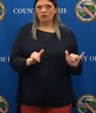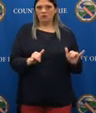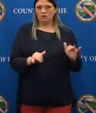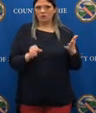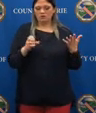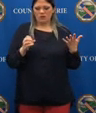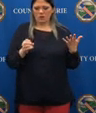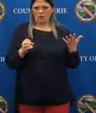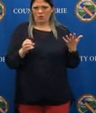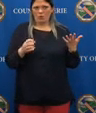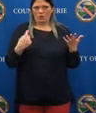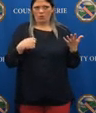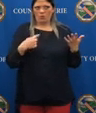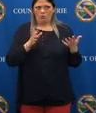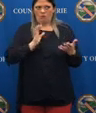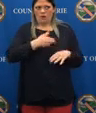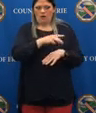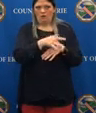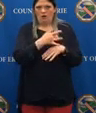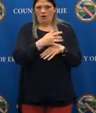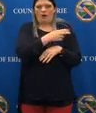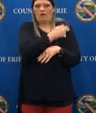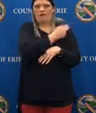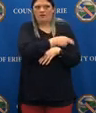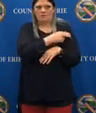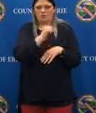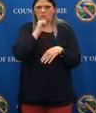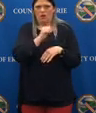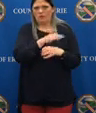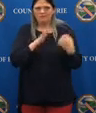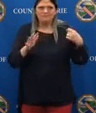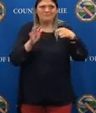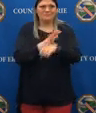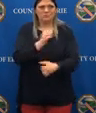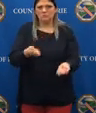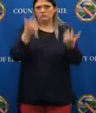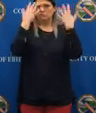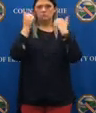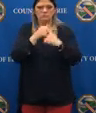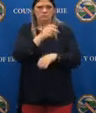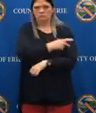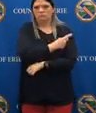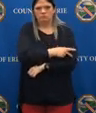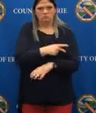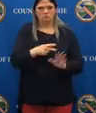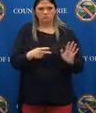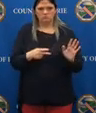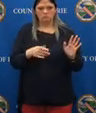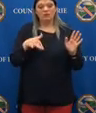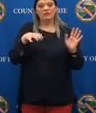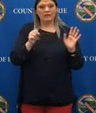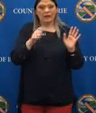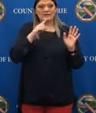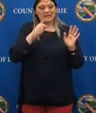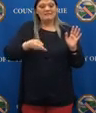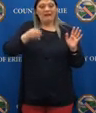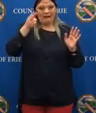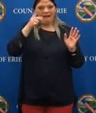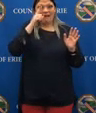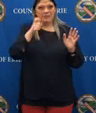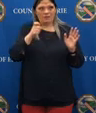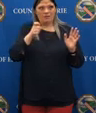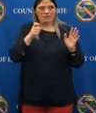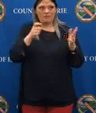So it's not like our hospitals are jammed with patients. I mean, they're high because they increase the number of